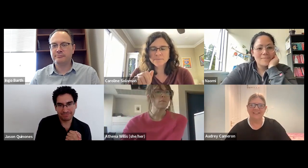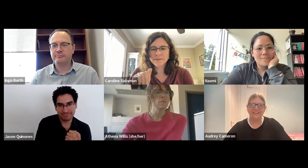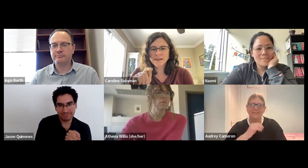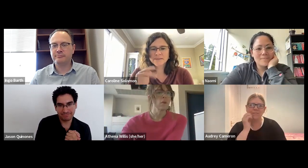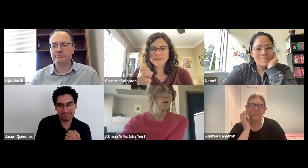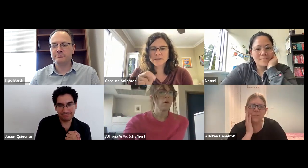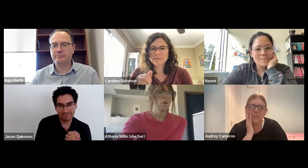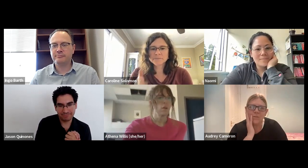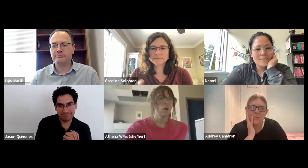Athena?